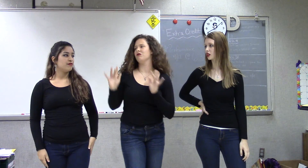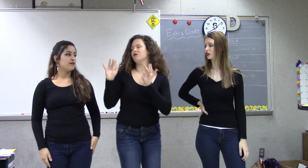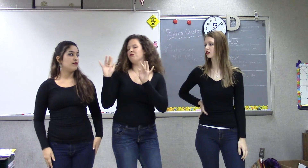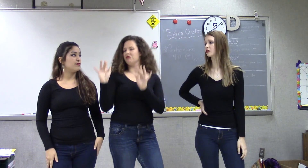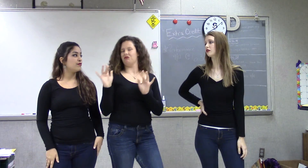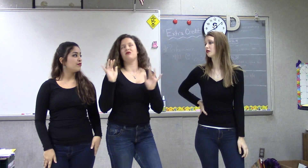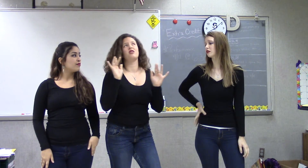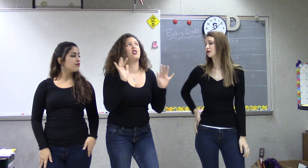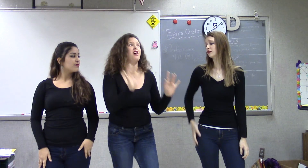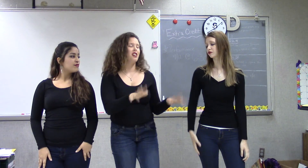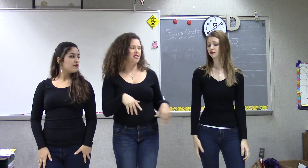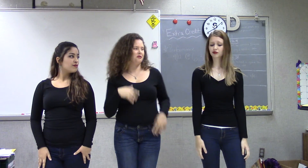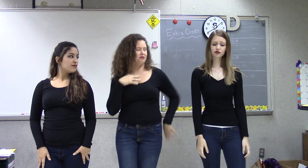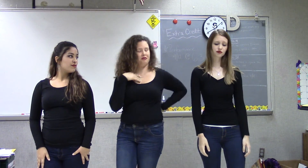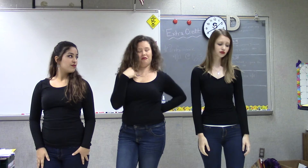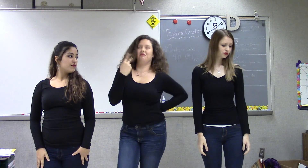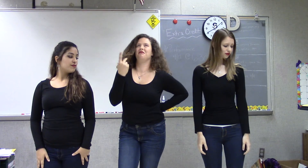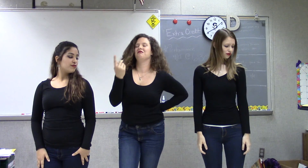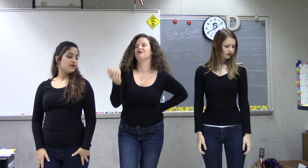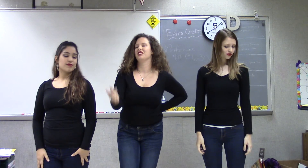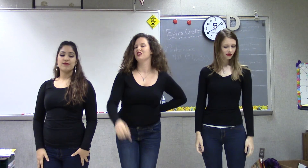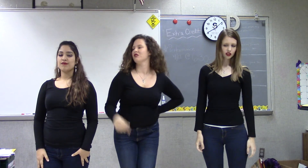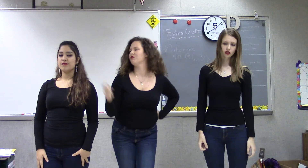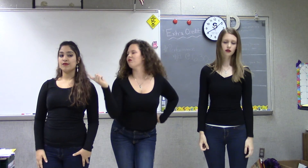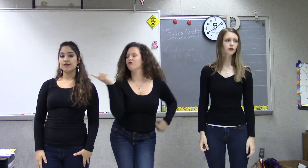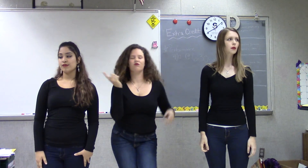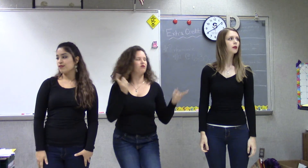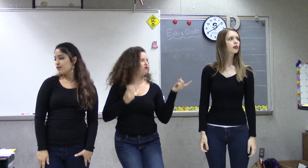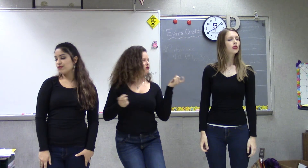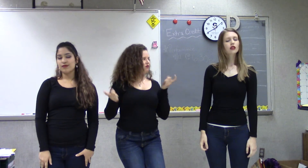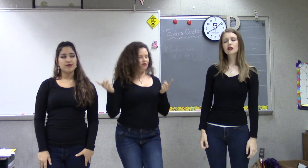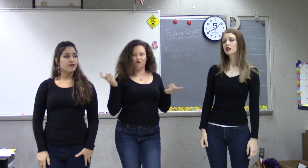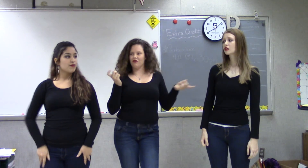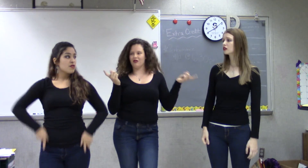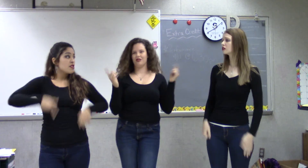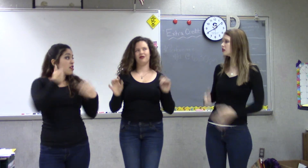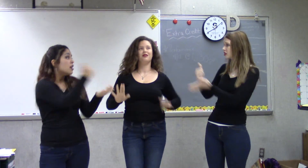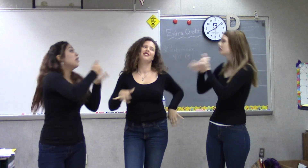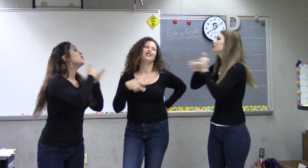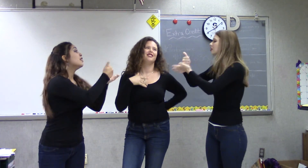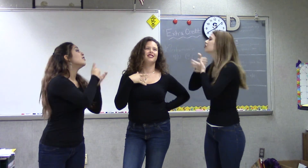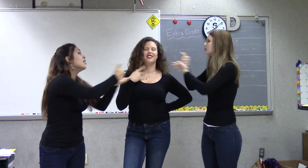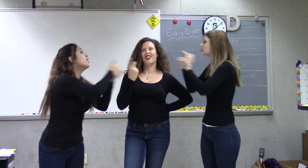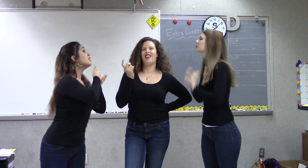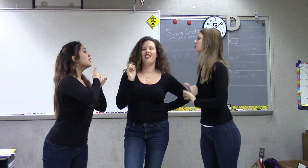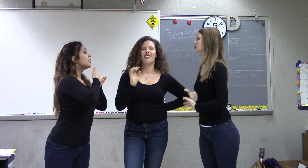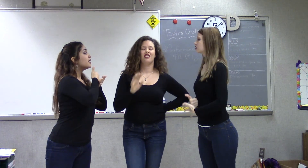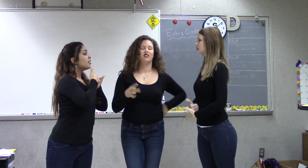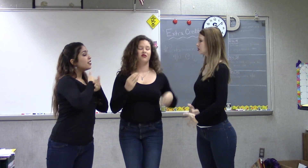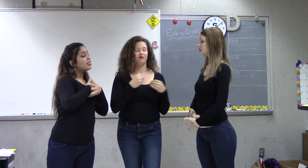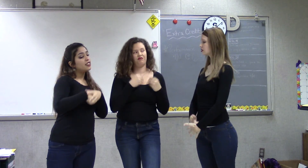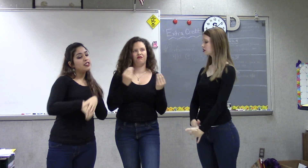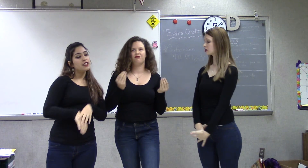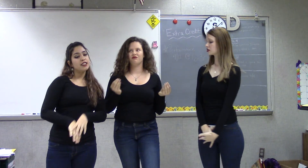So sad. So true. They come flocking to my cold with drying spells, Ursula, please. And I help them.